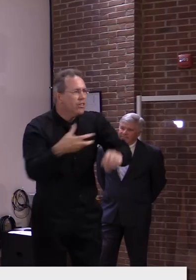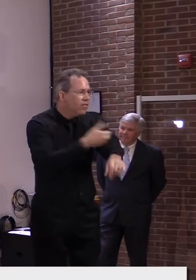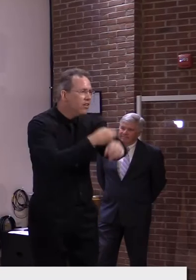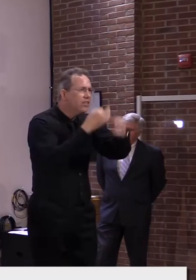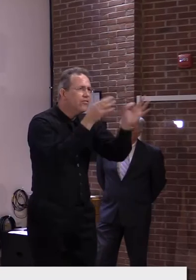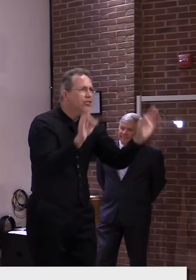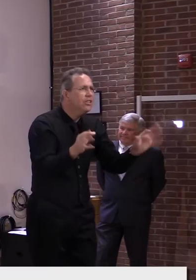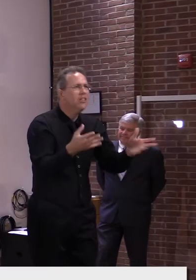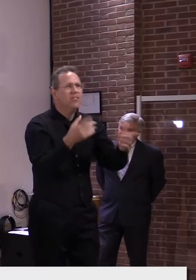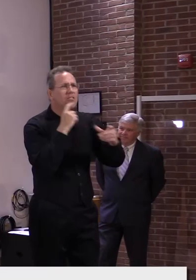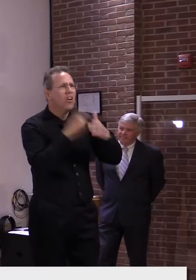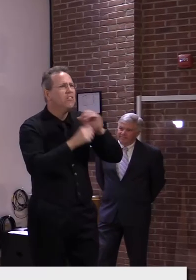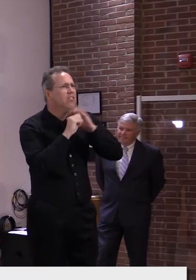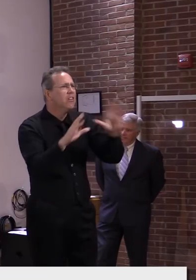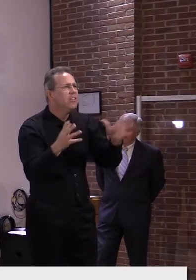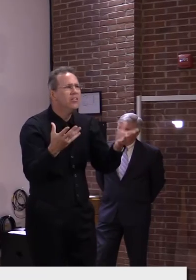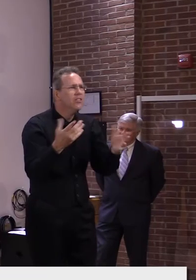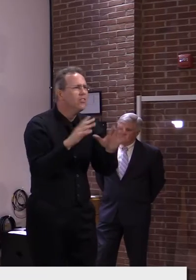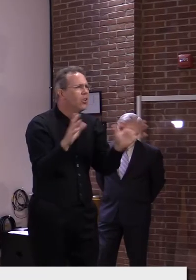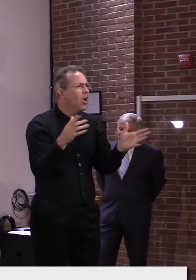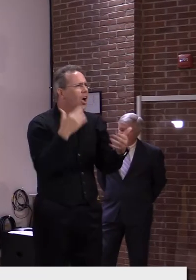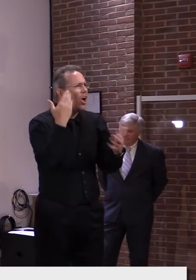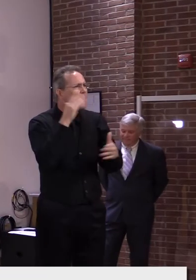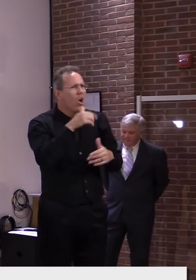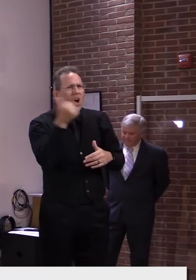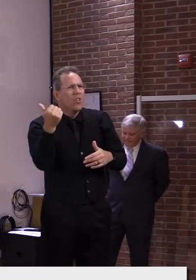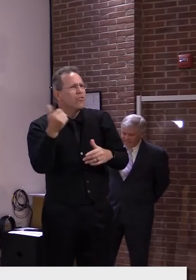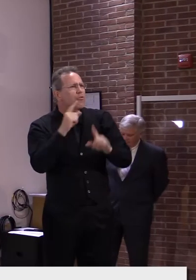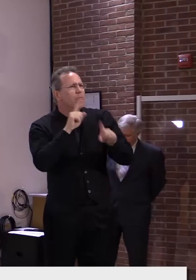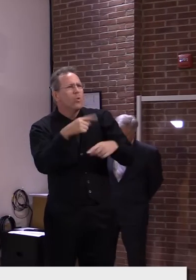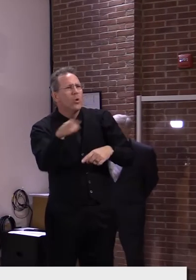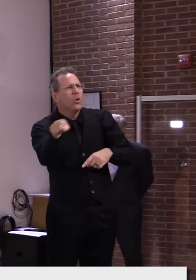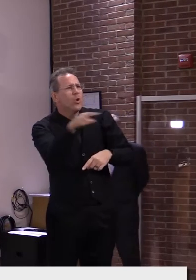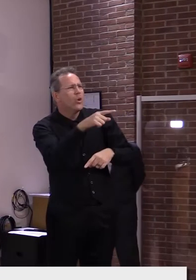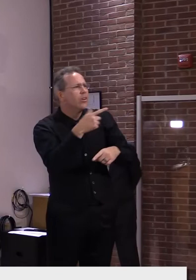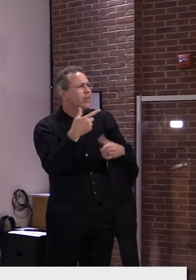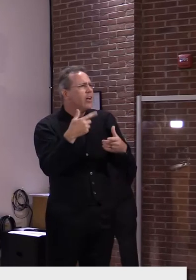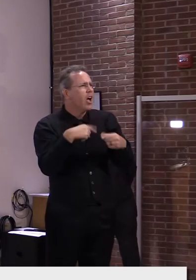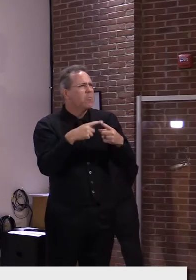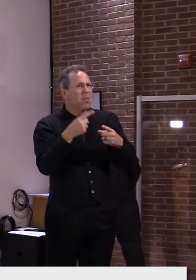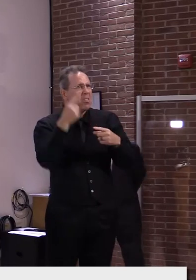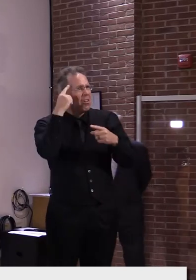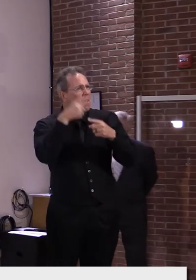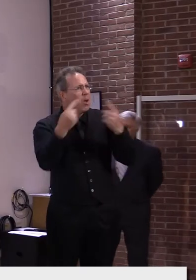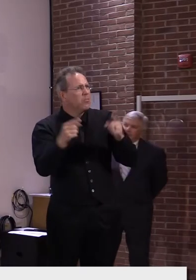of any reports that have come in that would be to the contrary in terms of people